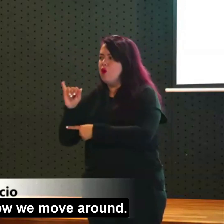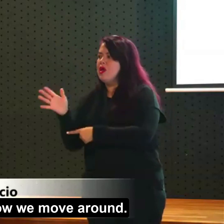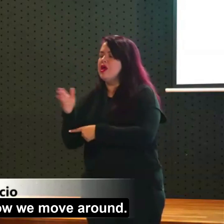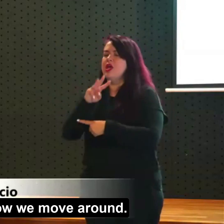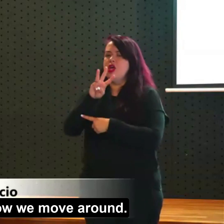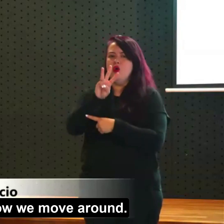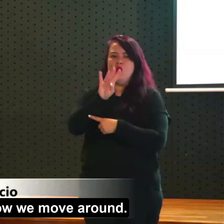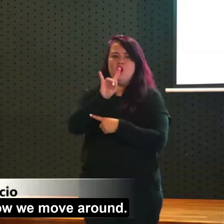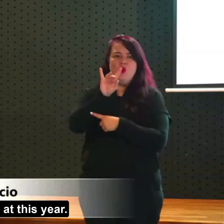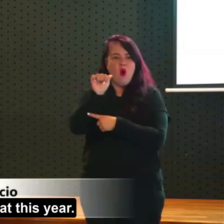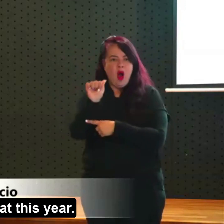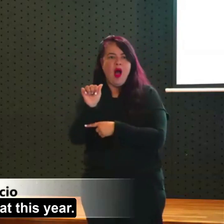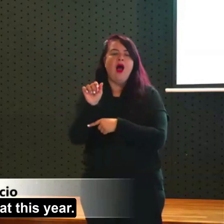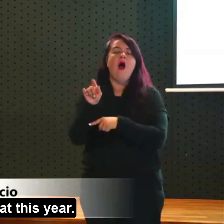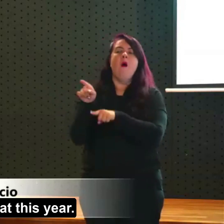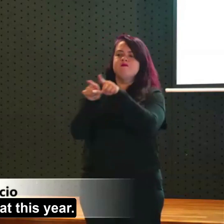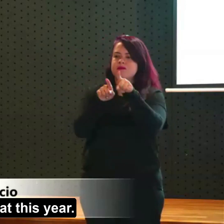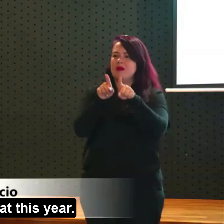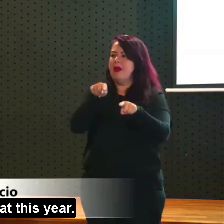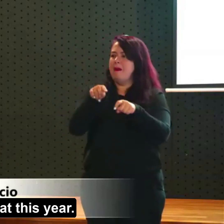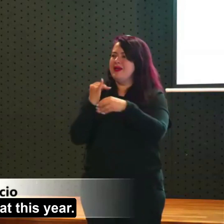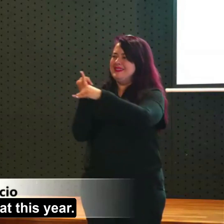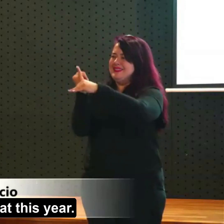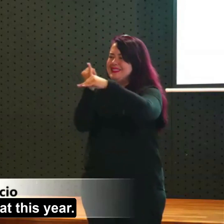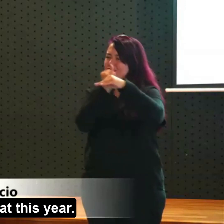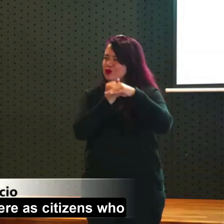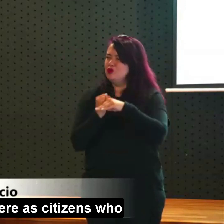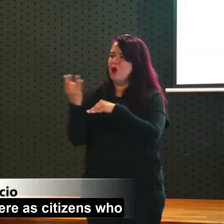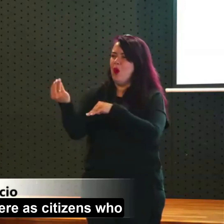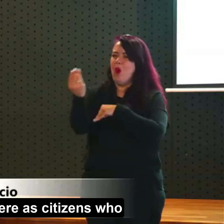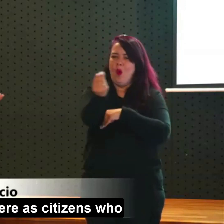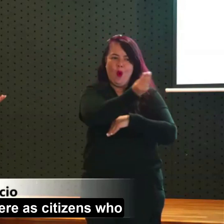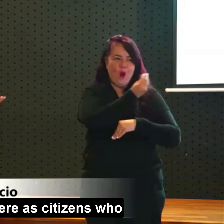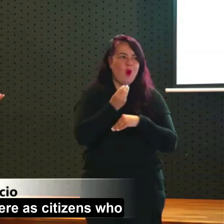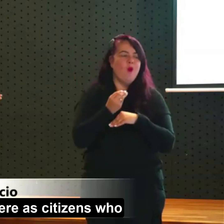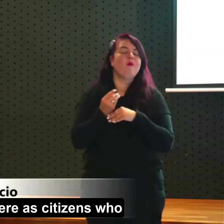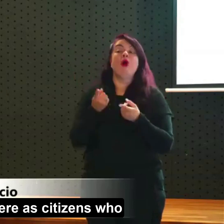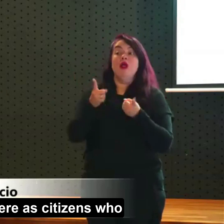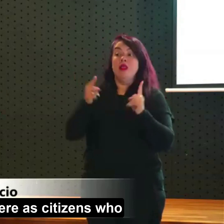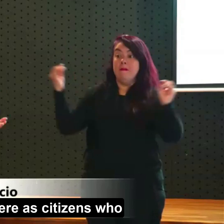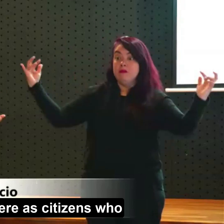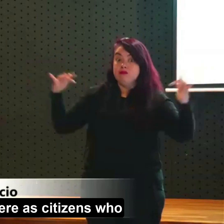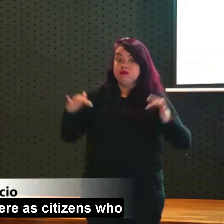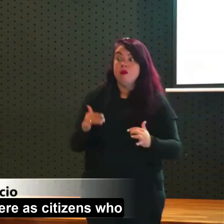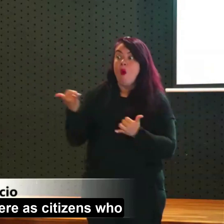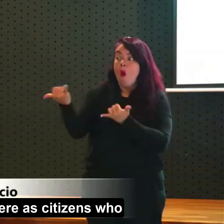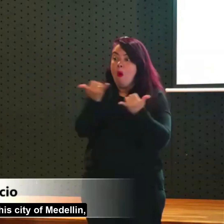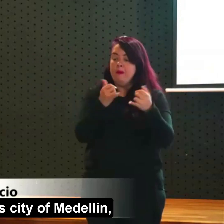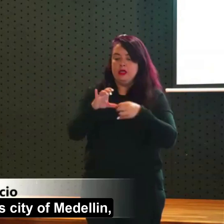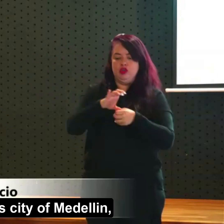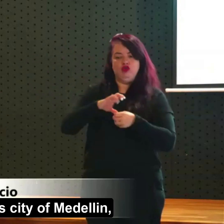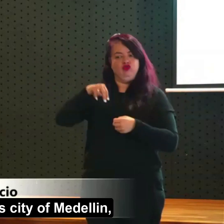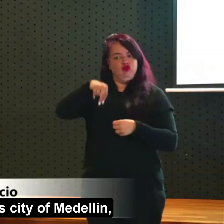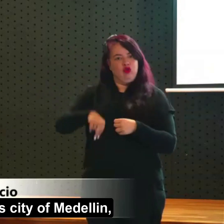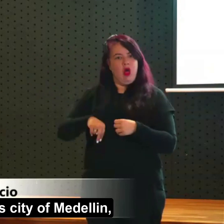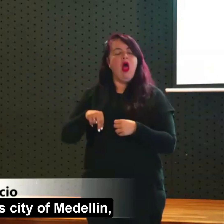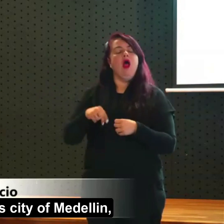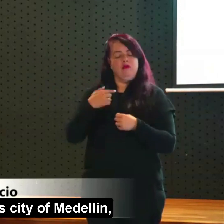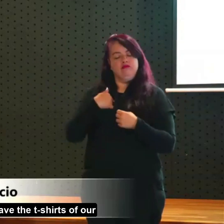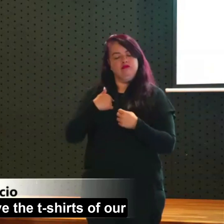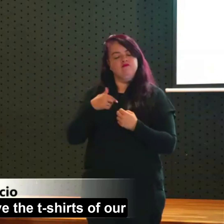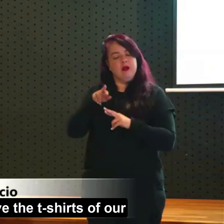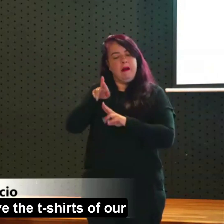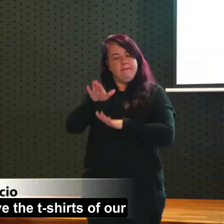BUA, how we move around. Amatus here, so being here as citizens who live in this city